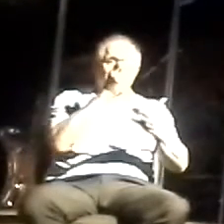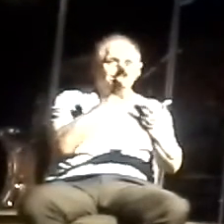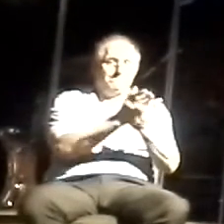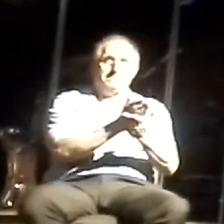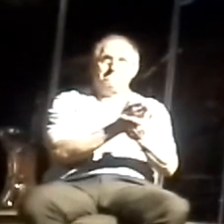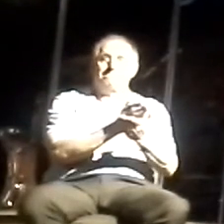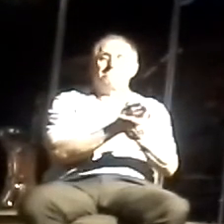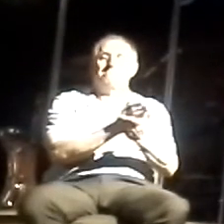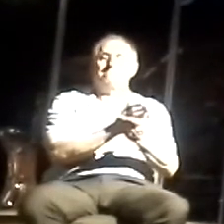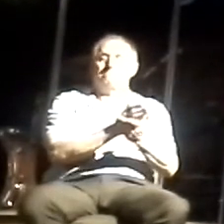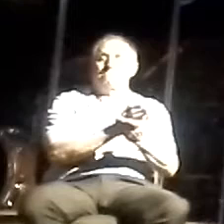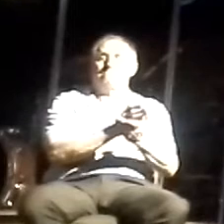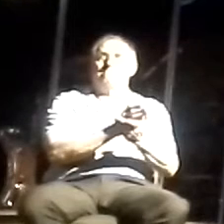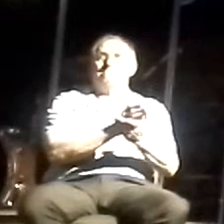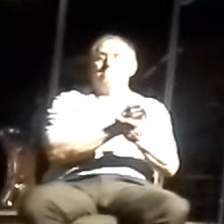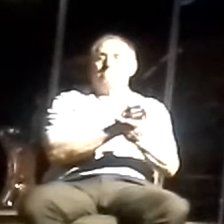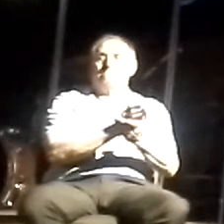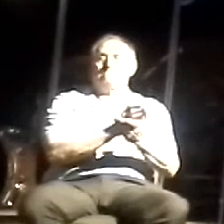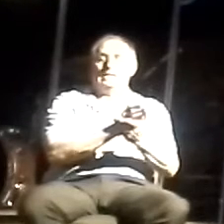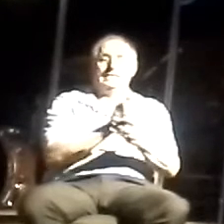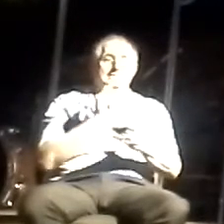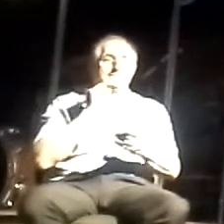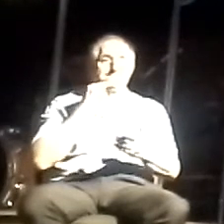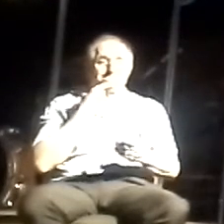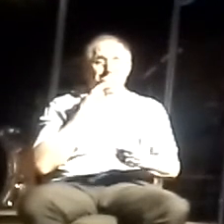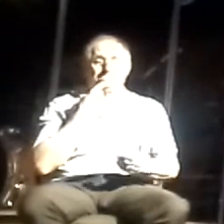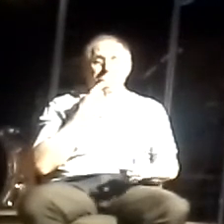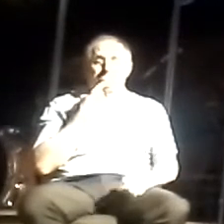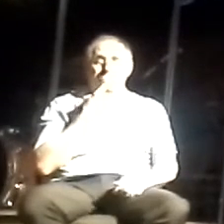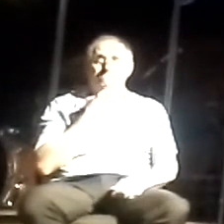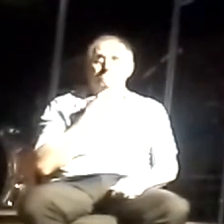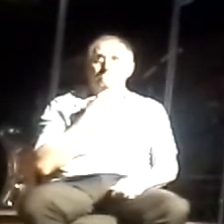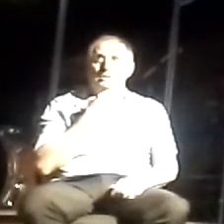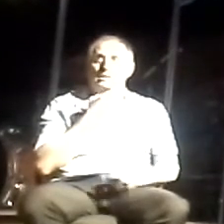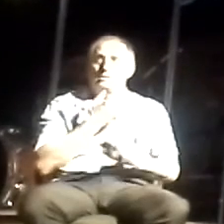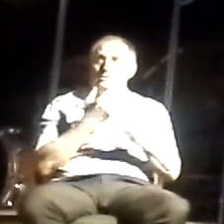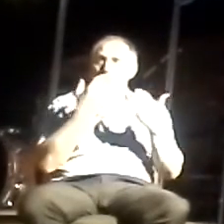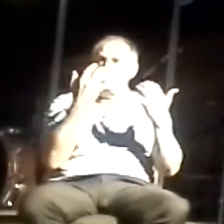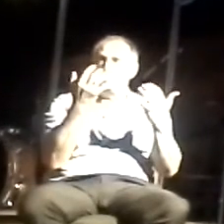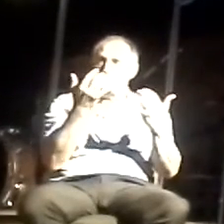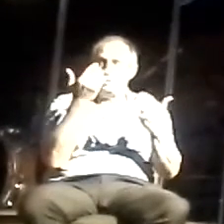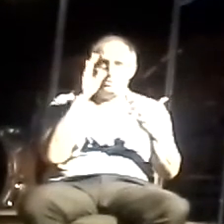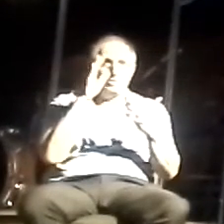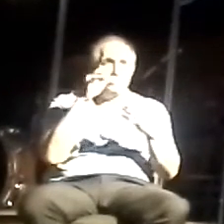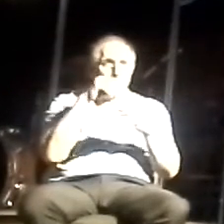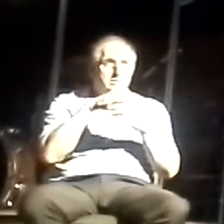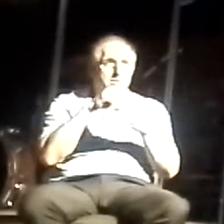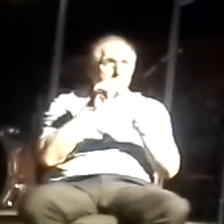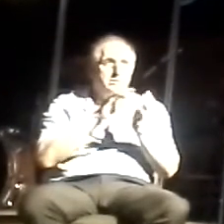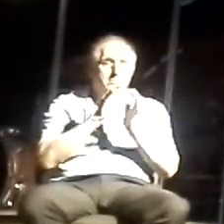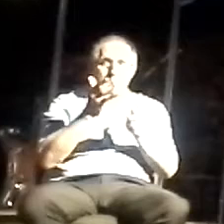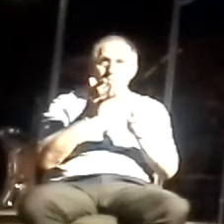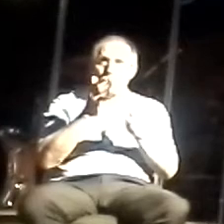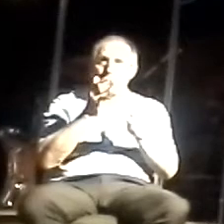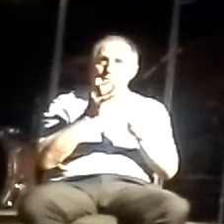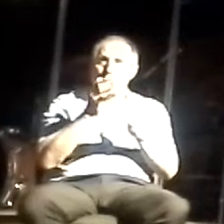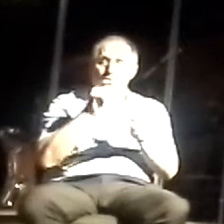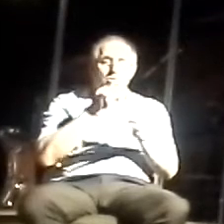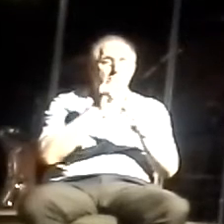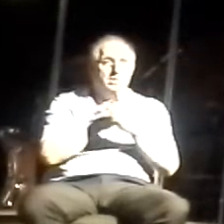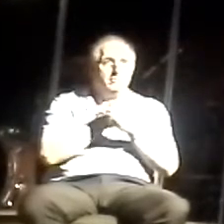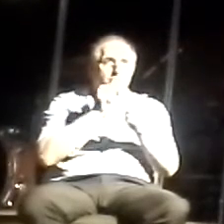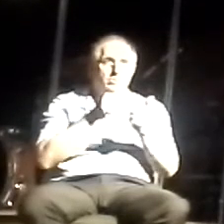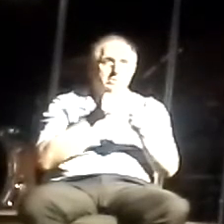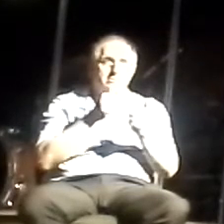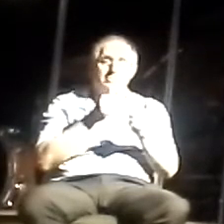are ended. That's intense. Some of you, you didn't even know that was in the Bible. I'm a Christian, I should love everybody. I didn't say